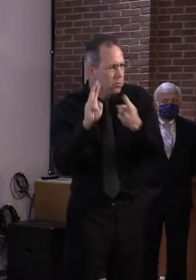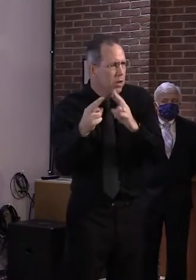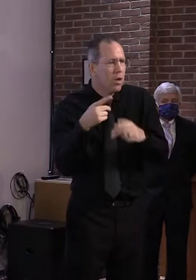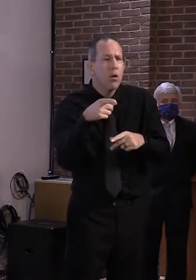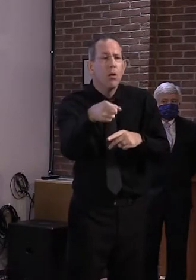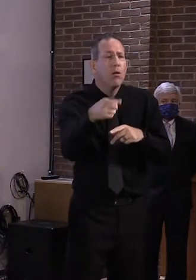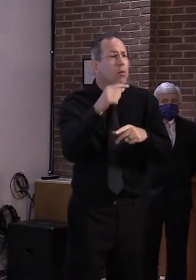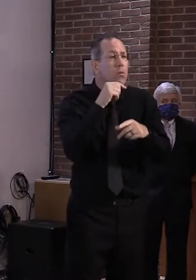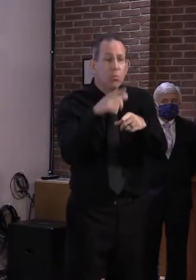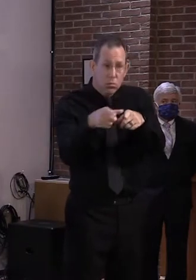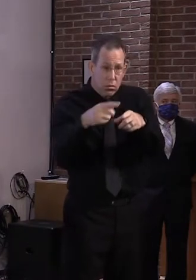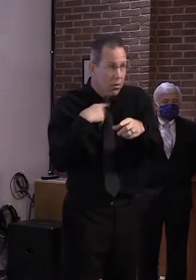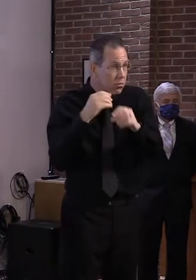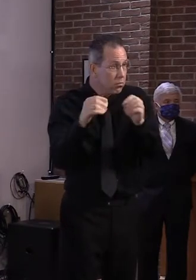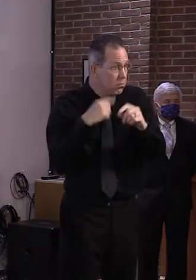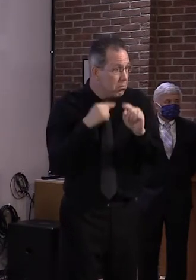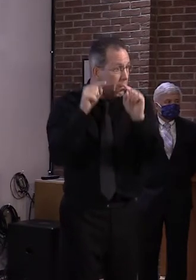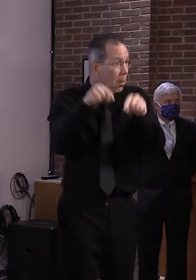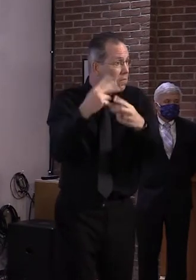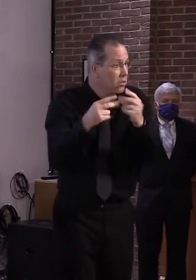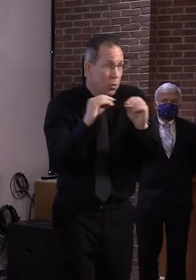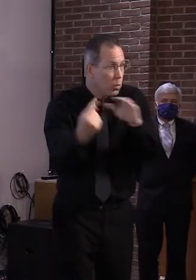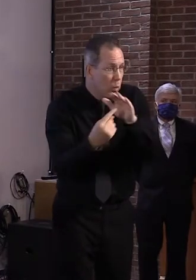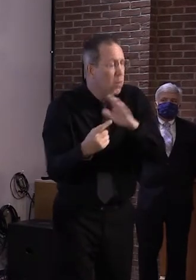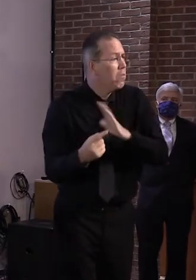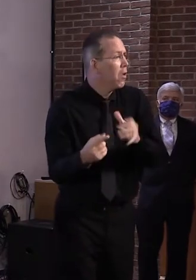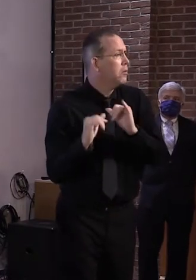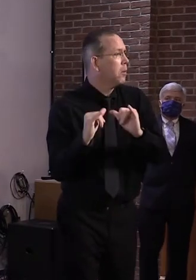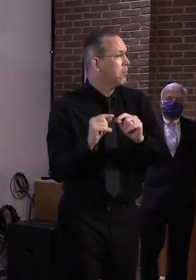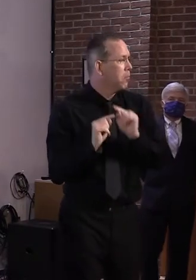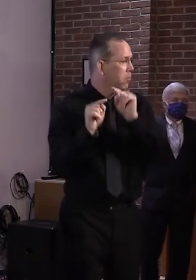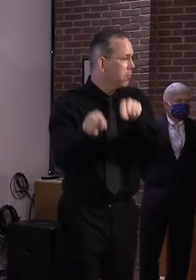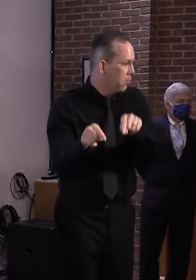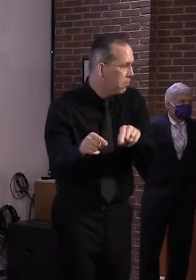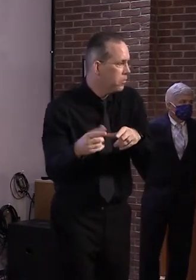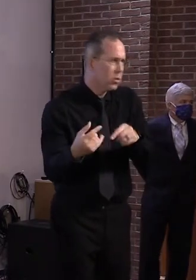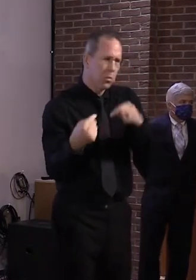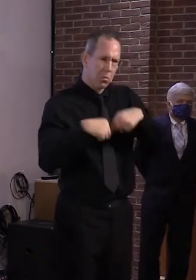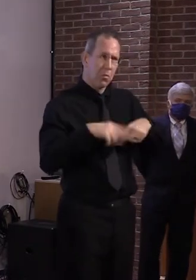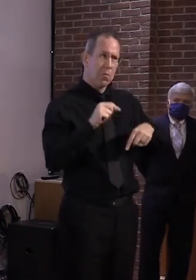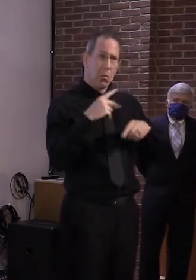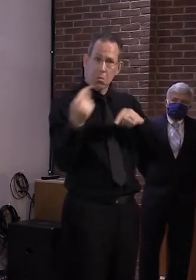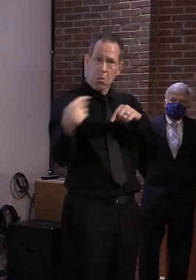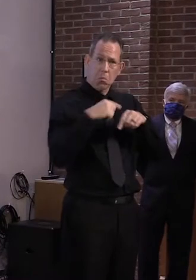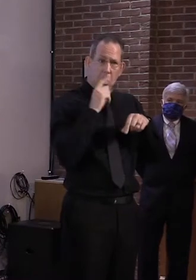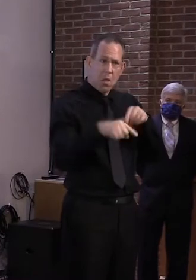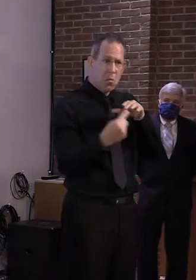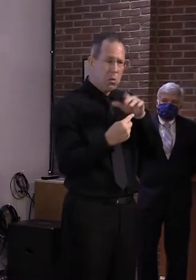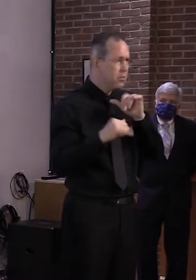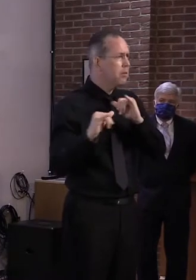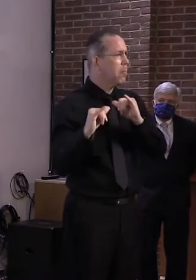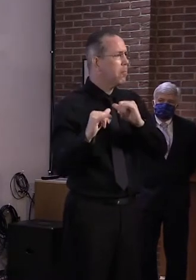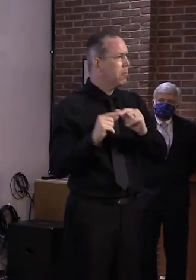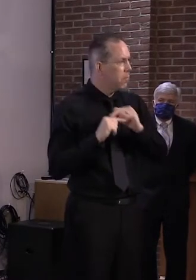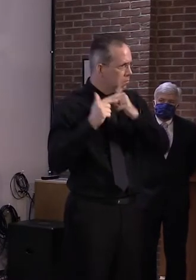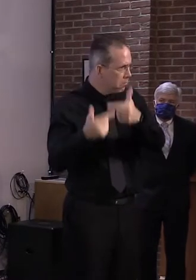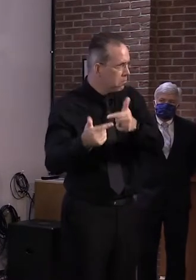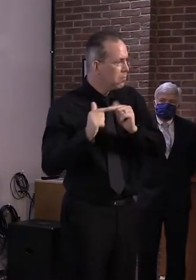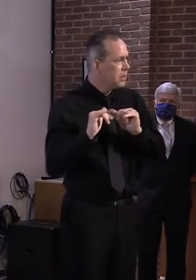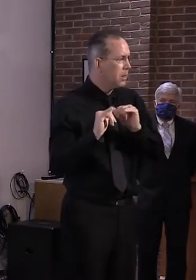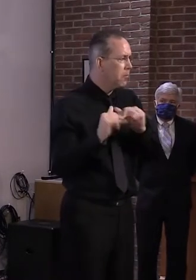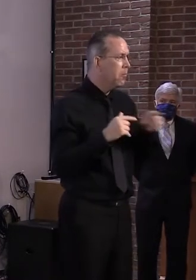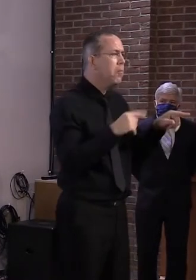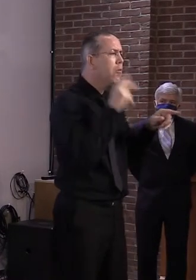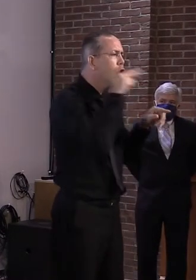to check with those states to make sure we're adhering to their quarantine requirements. A number of the Northeast states did